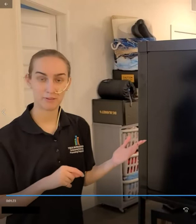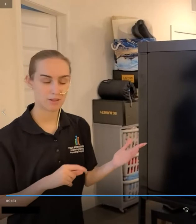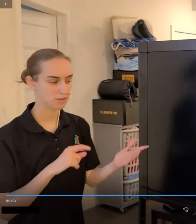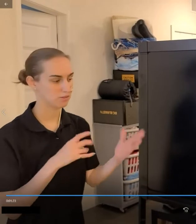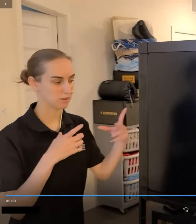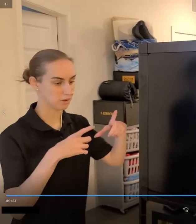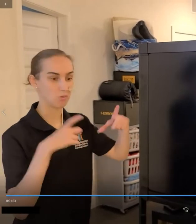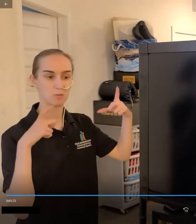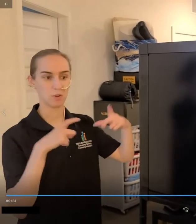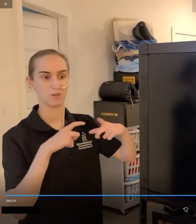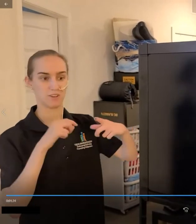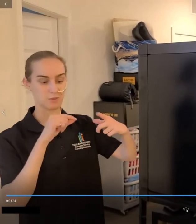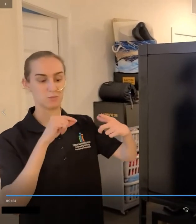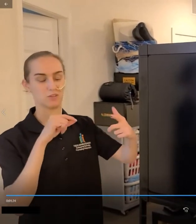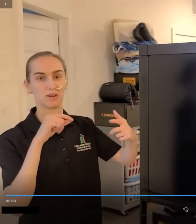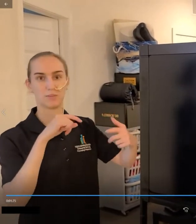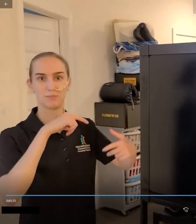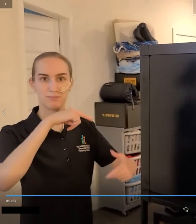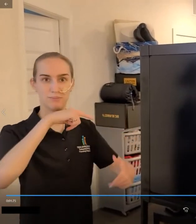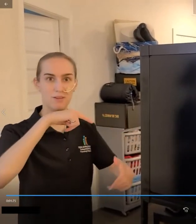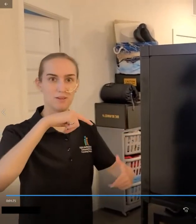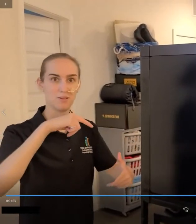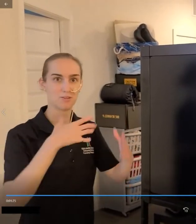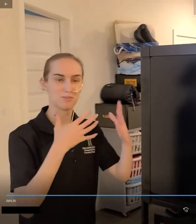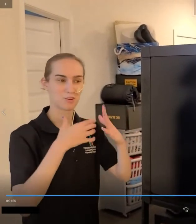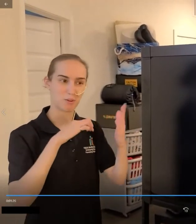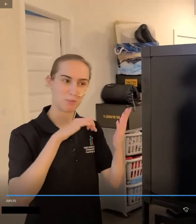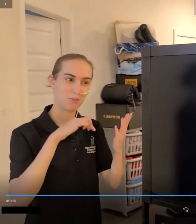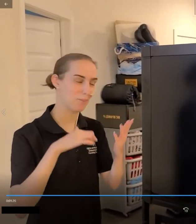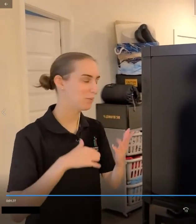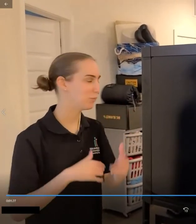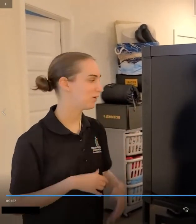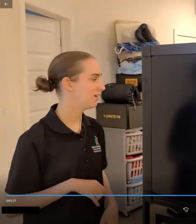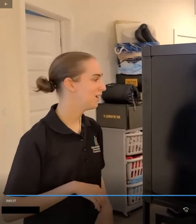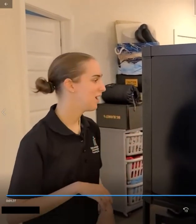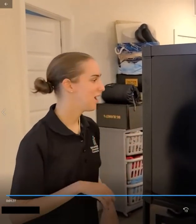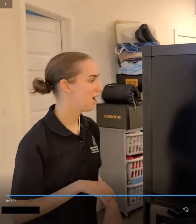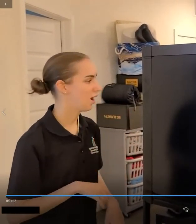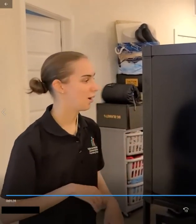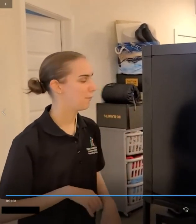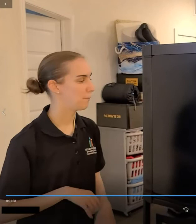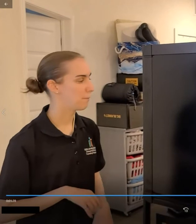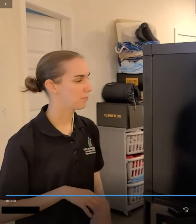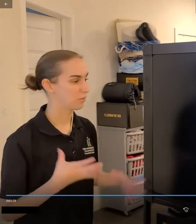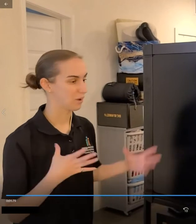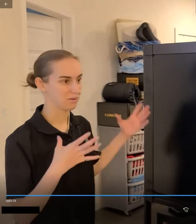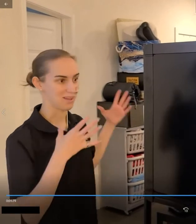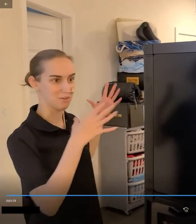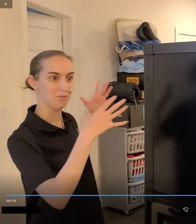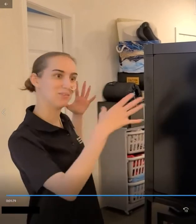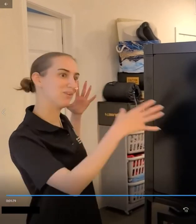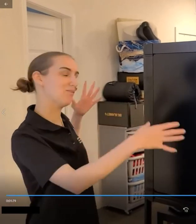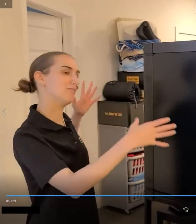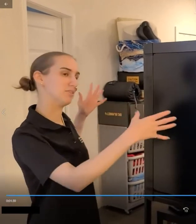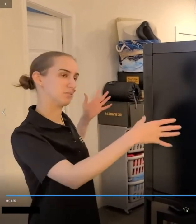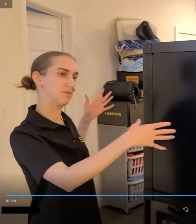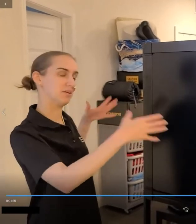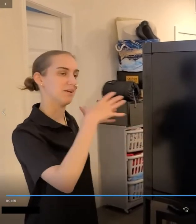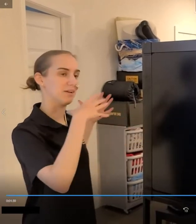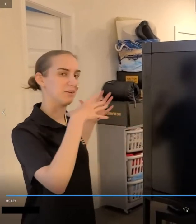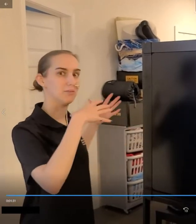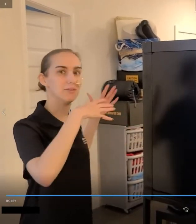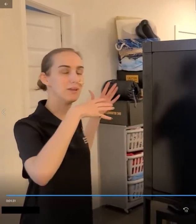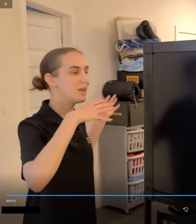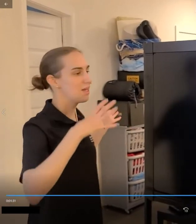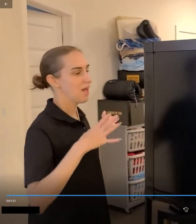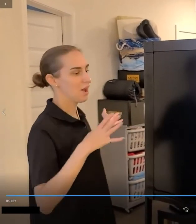down, because like the smaller size means you gotta scribble a bit more. Right. So I definitely love this one.